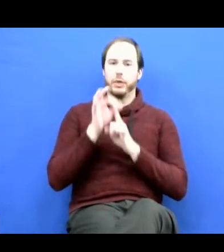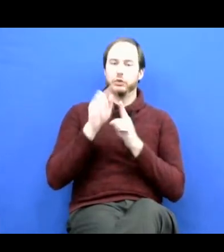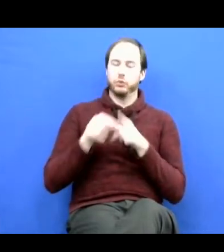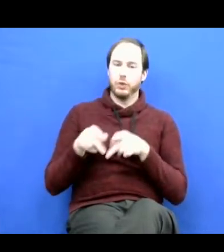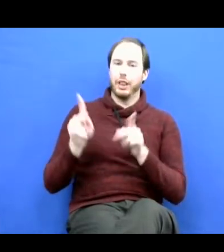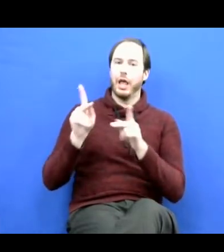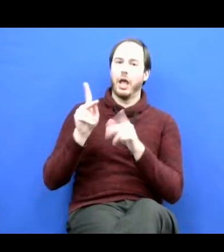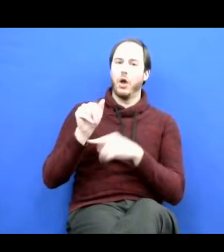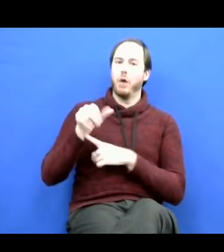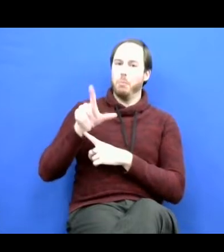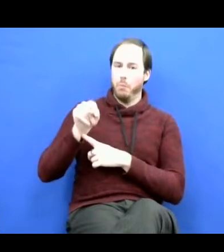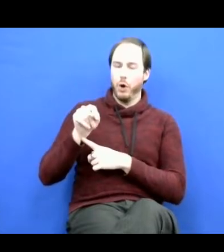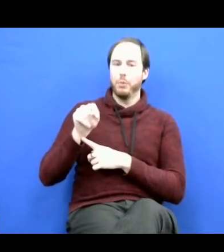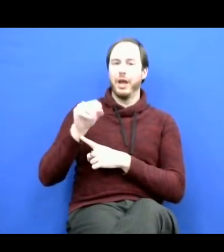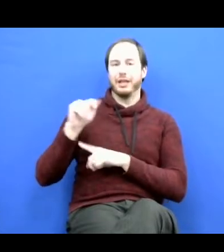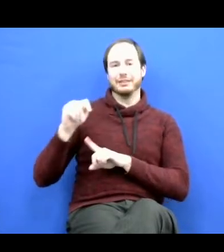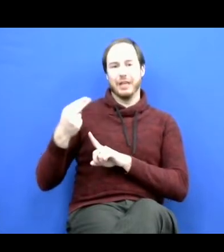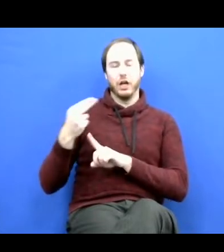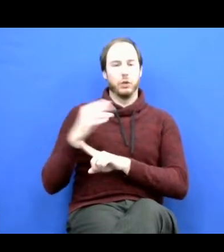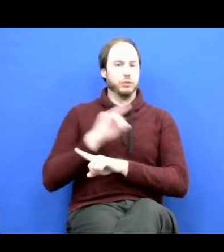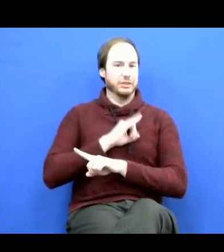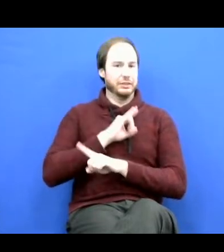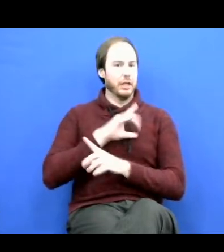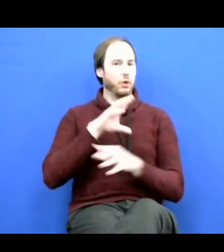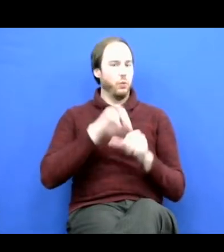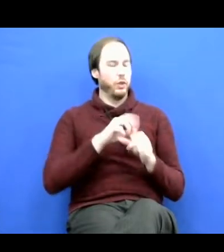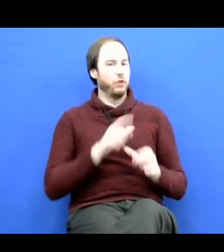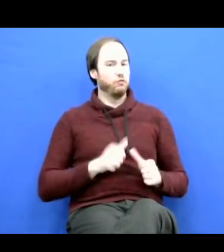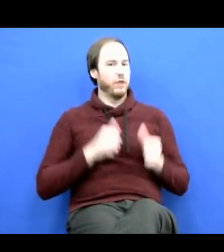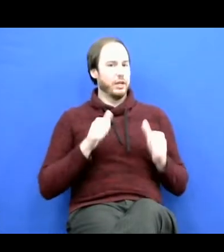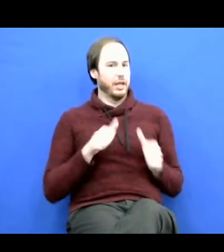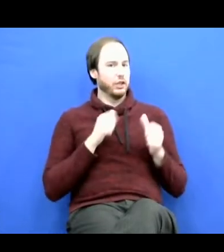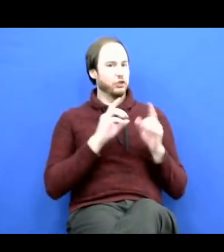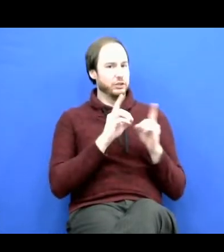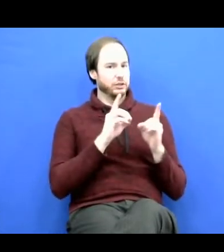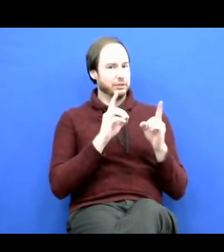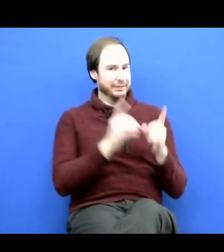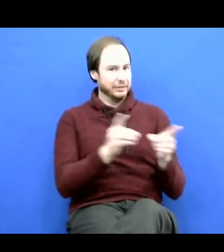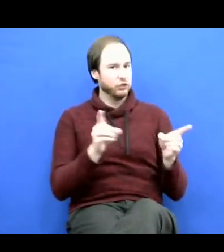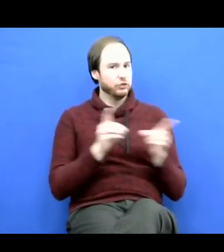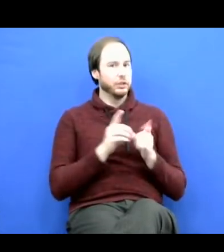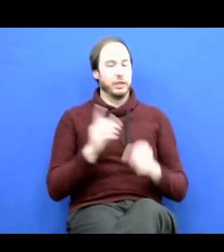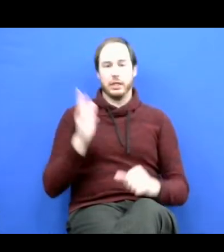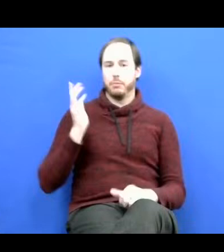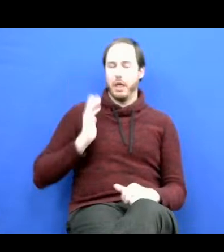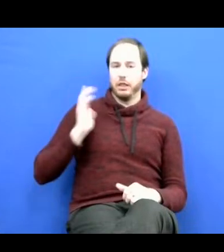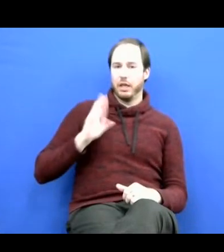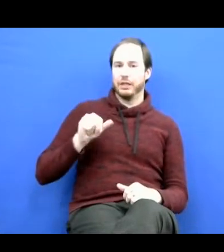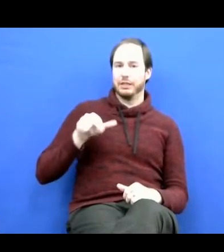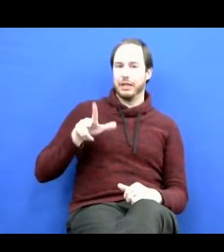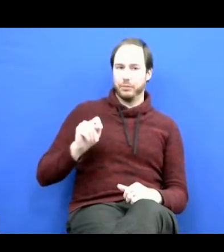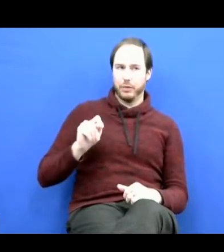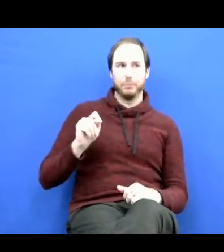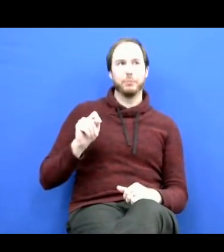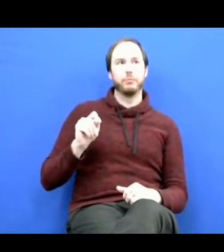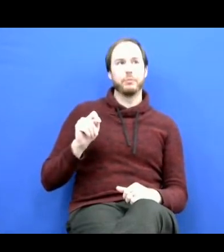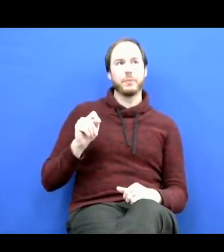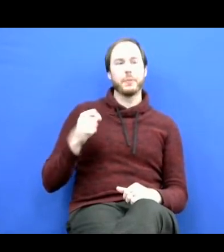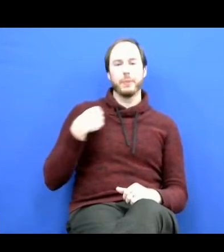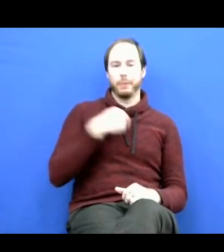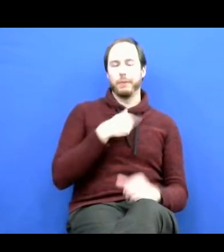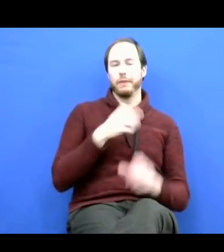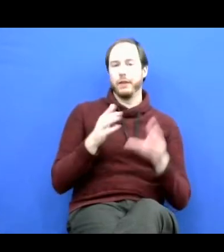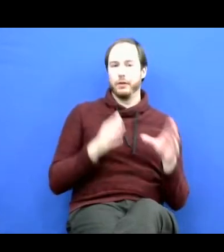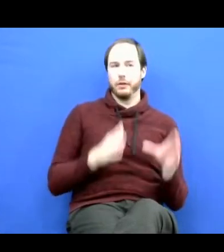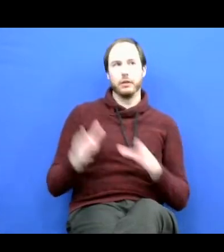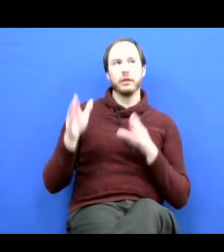this apartment and townhouse living style community. Back at that point, in September, we had a